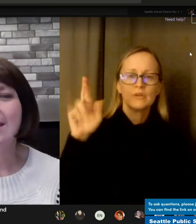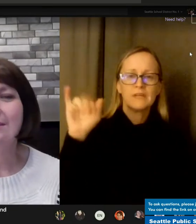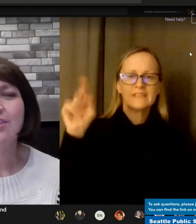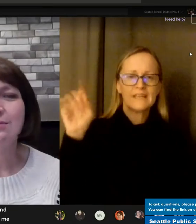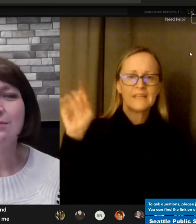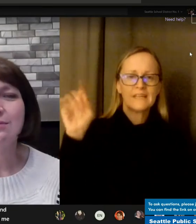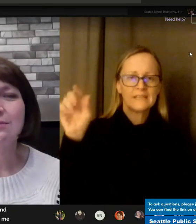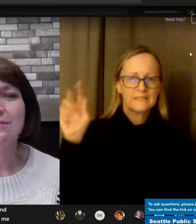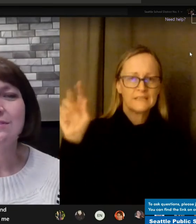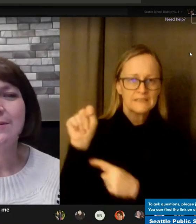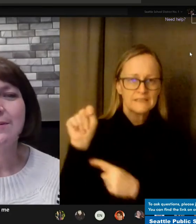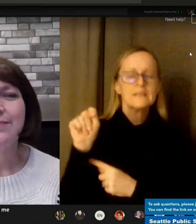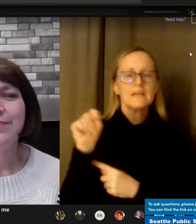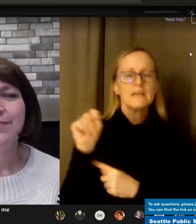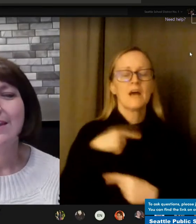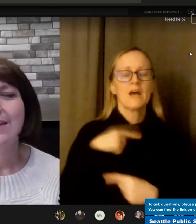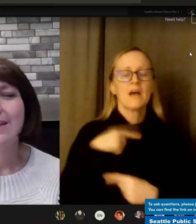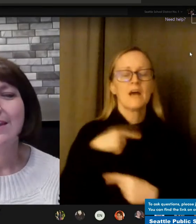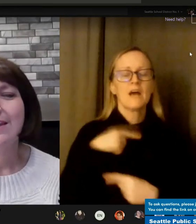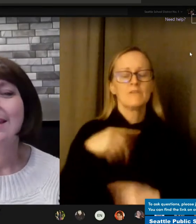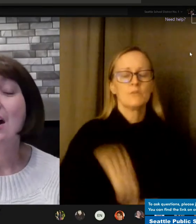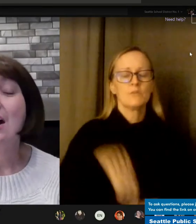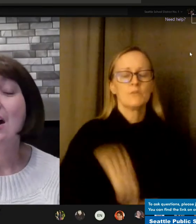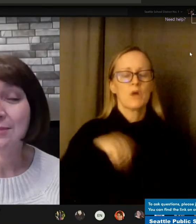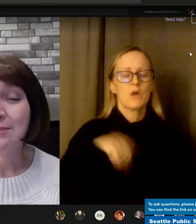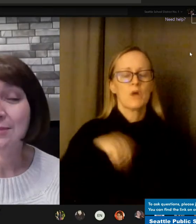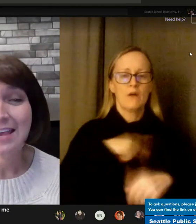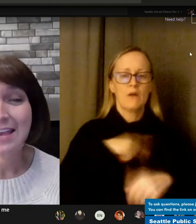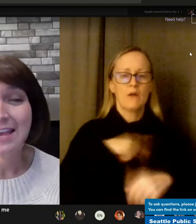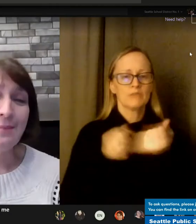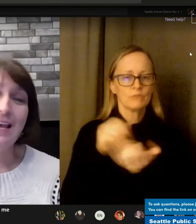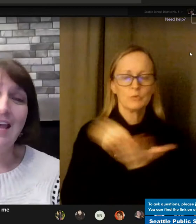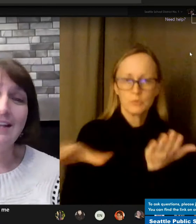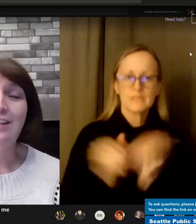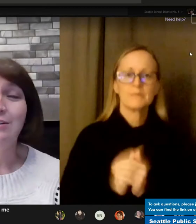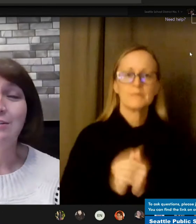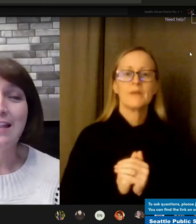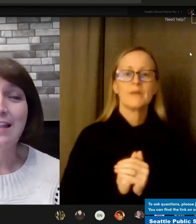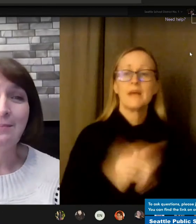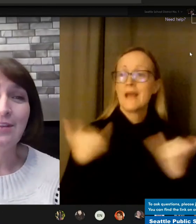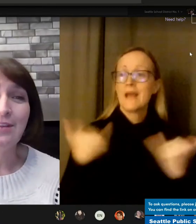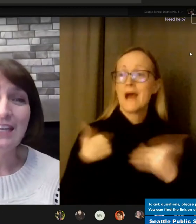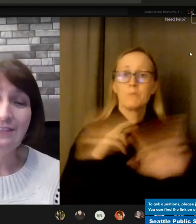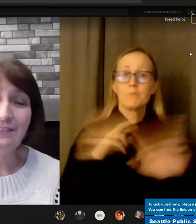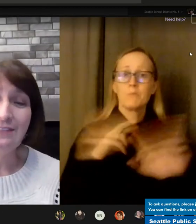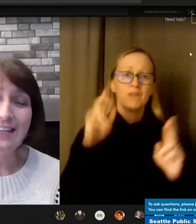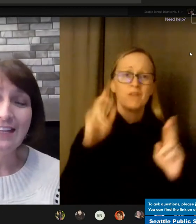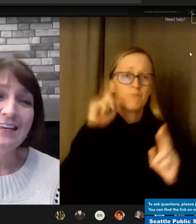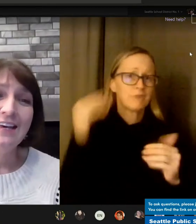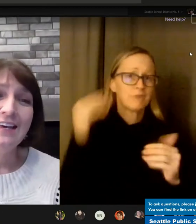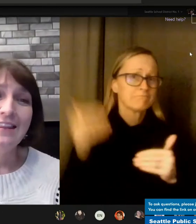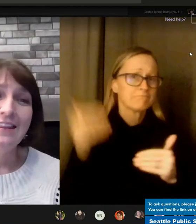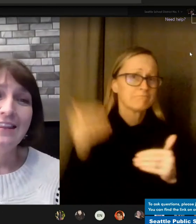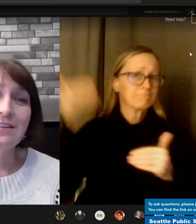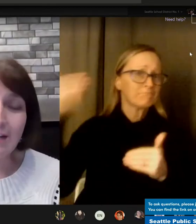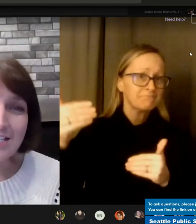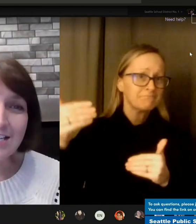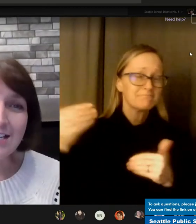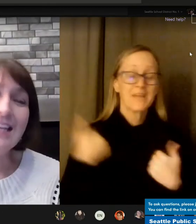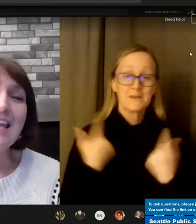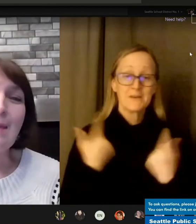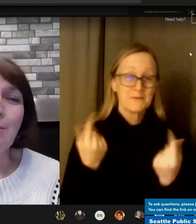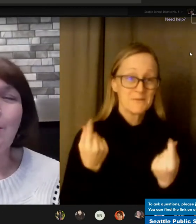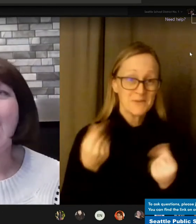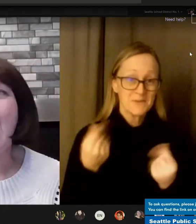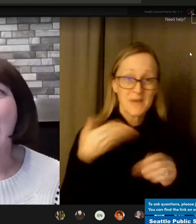needle for students. Now I'm ready to take my next steps, and I know that I'm leaving this organization in